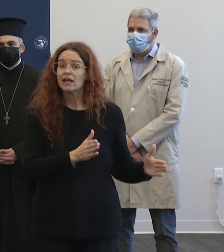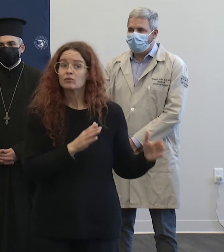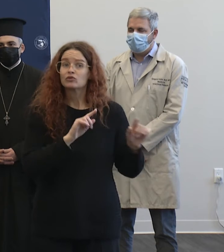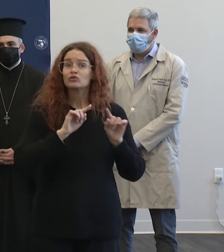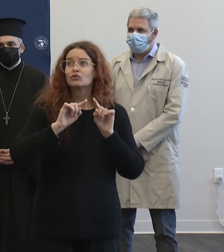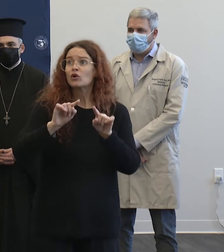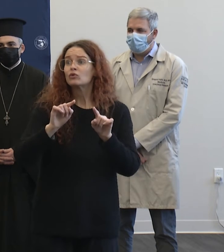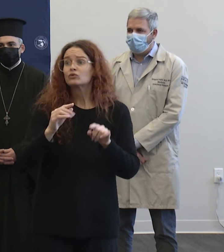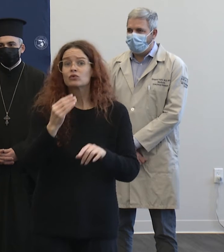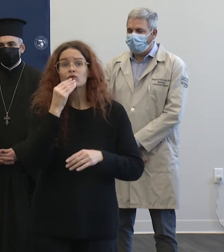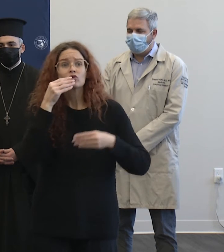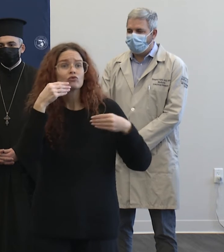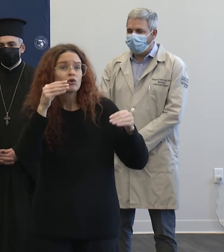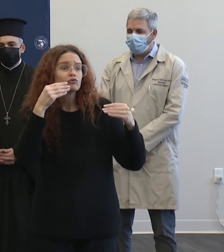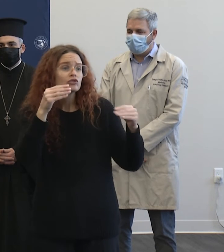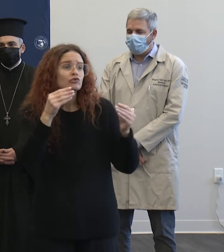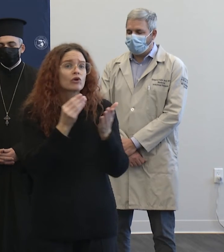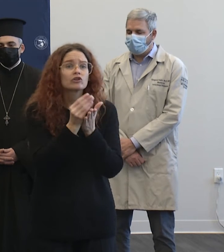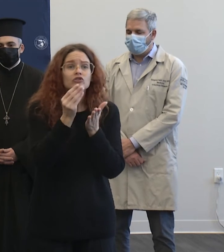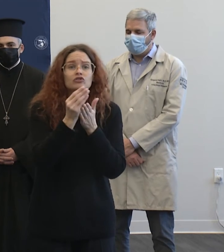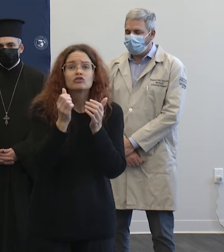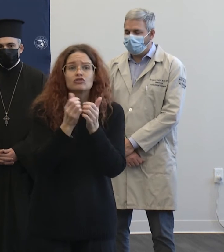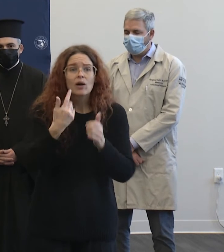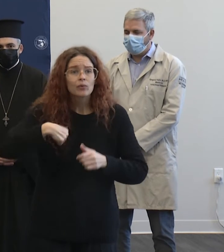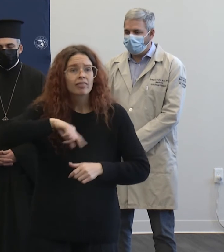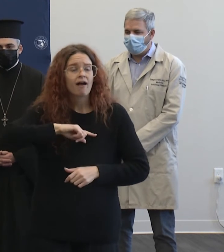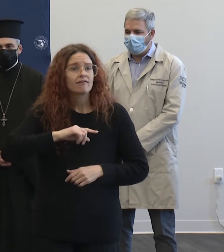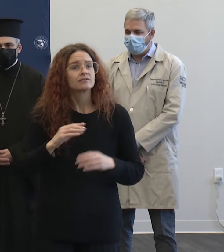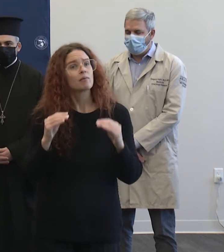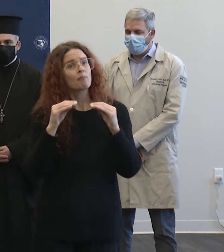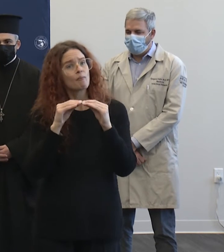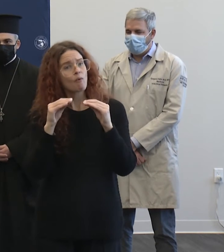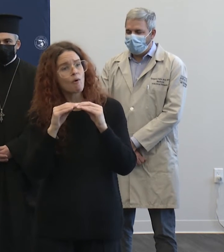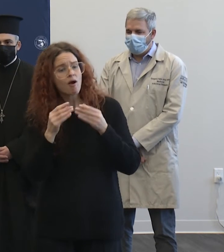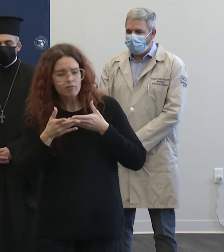the grocery store and shop with us, and then more so,